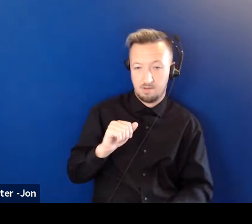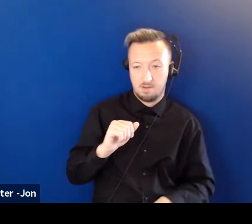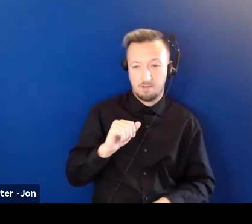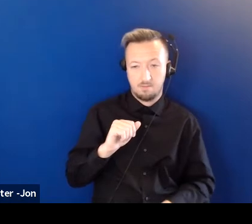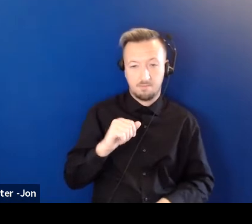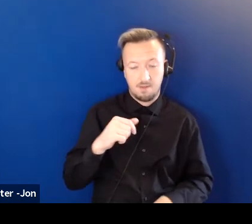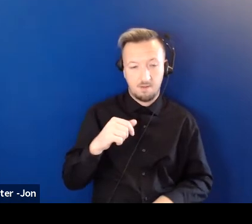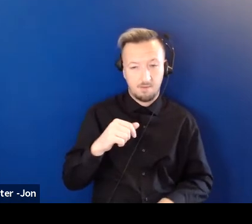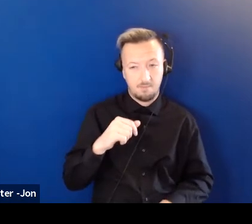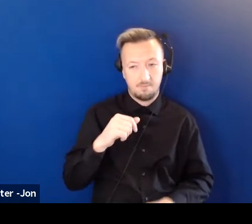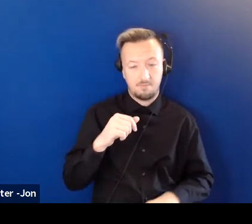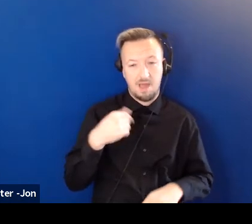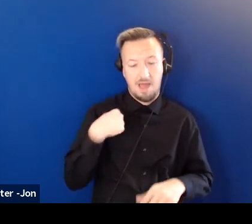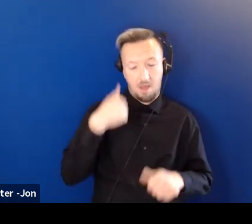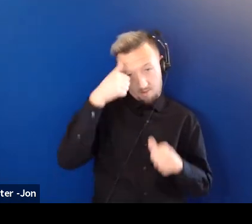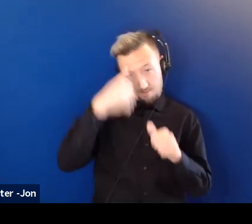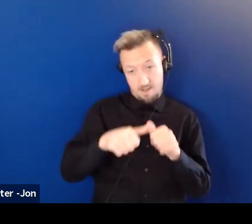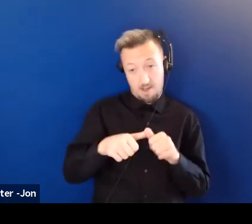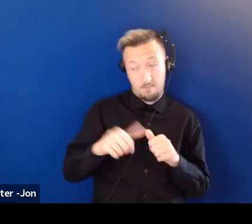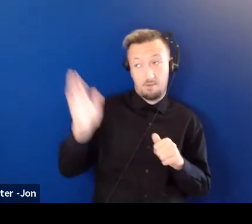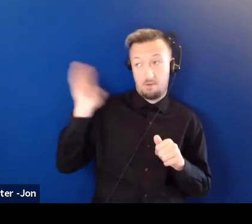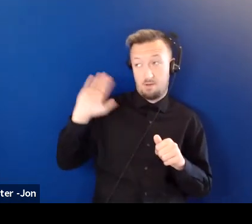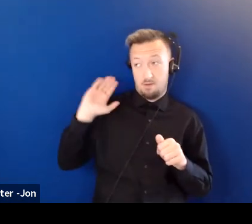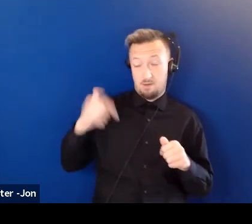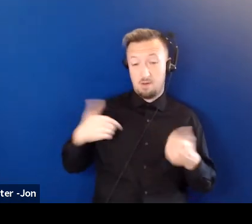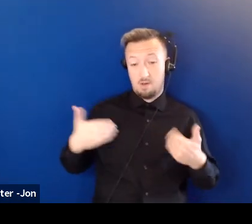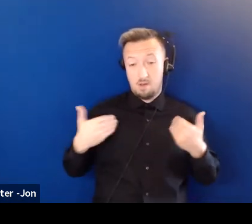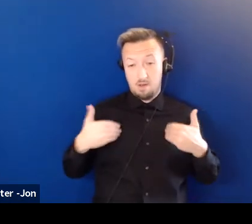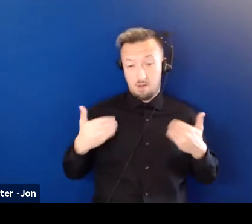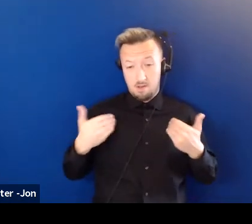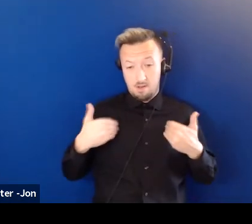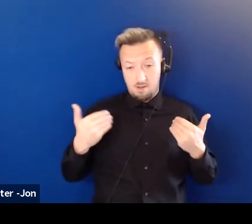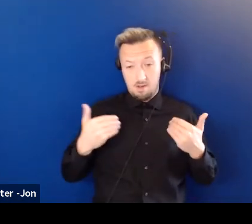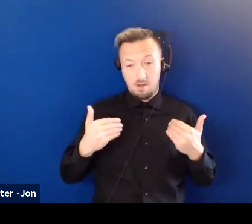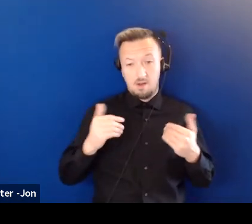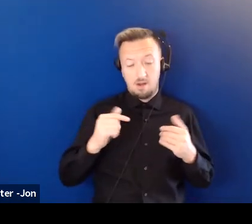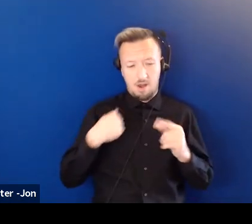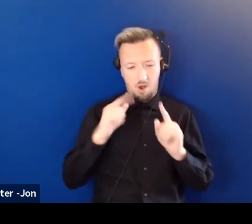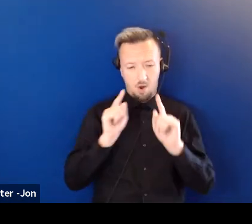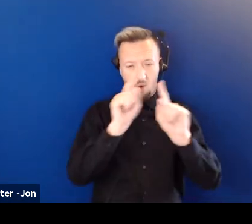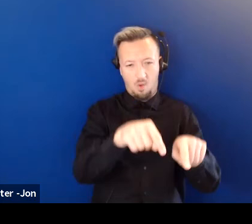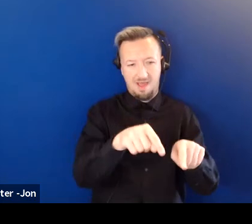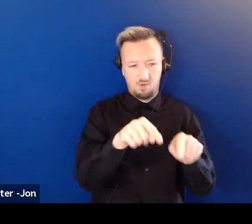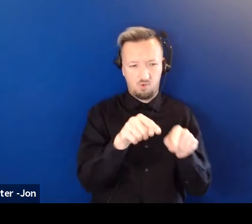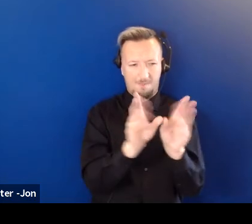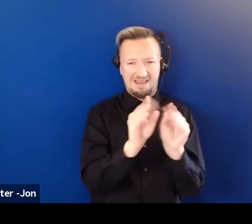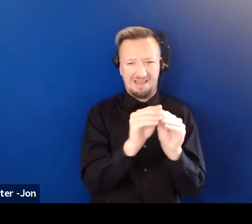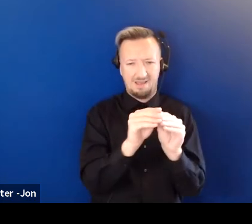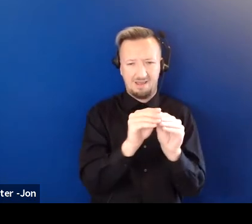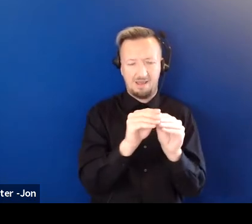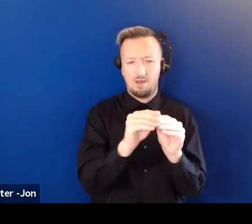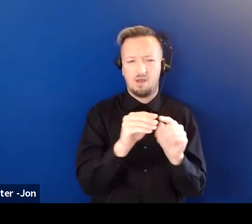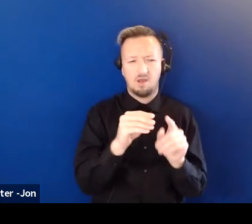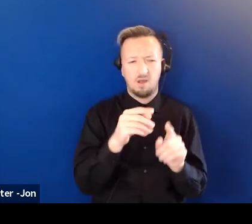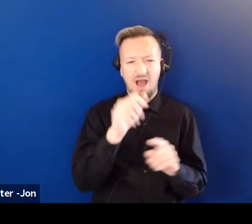I remember personally when I was younger, attending a meeting about accommodations with my teachers, and I had